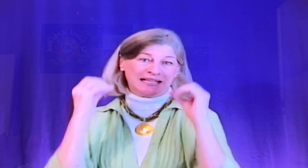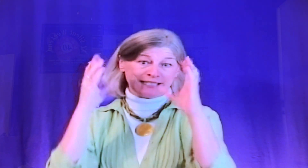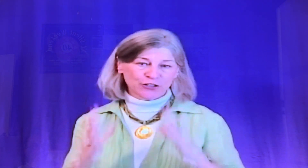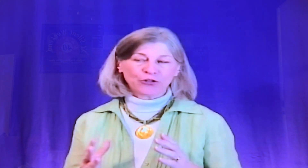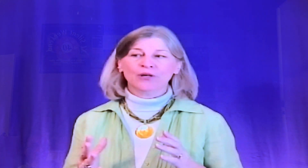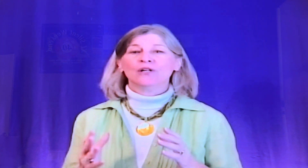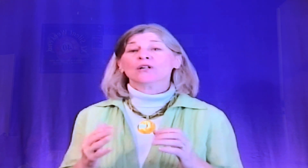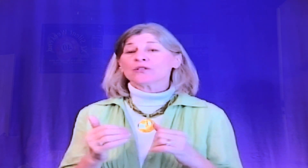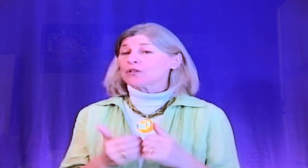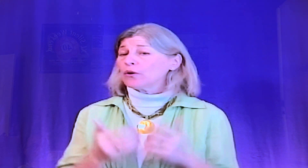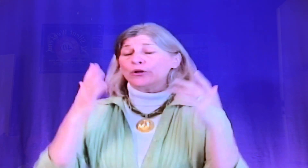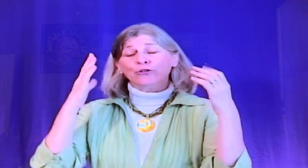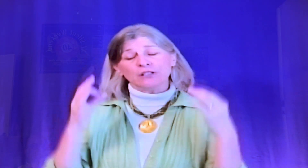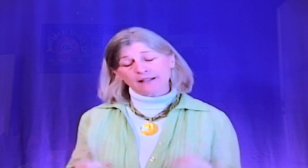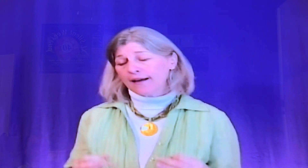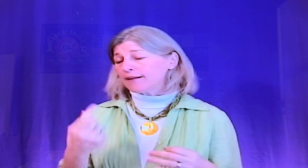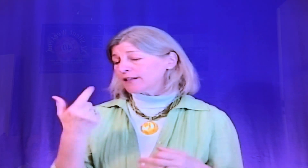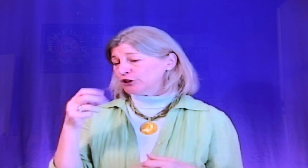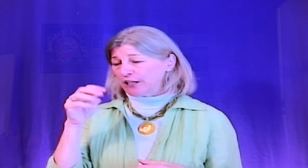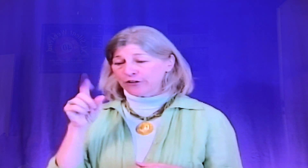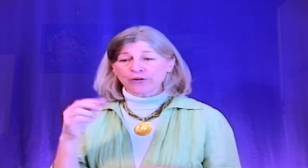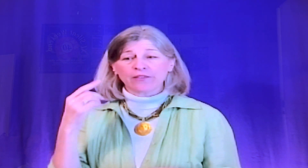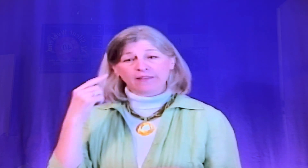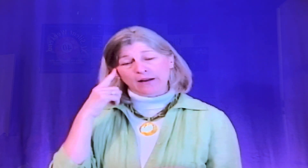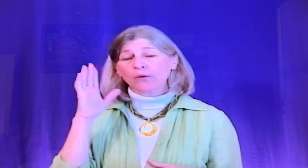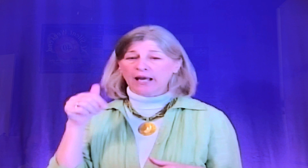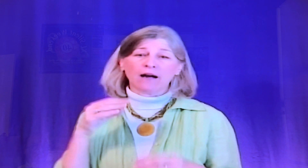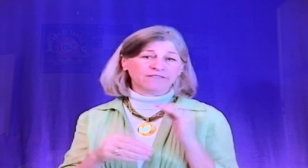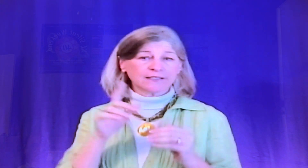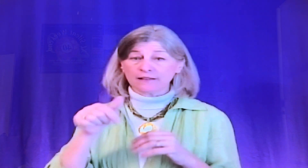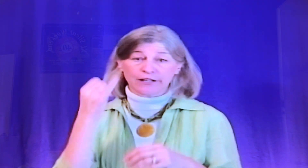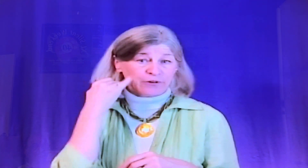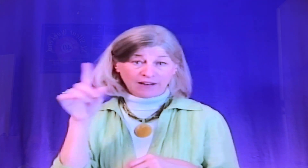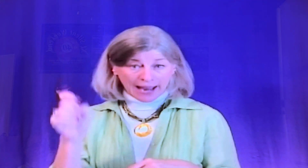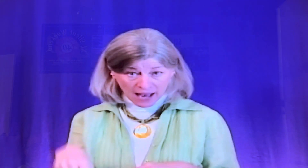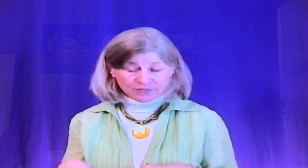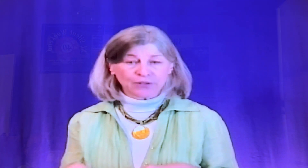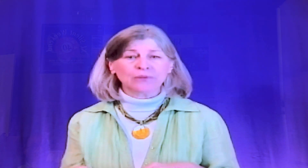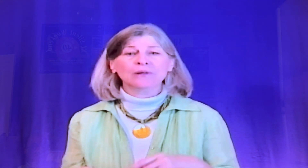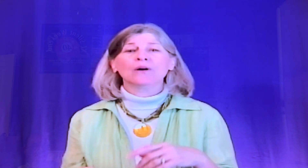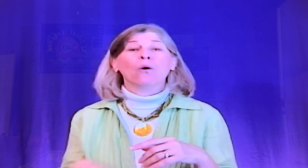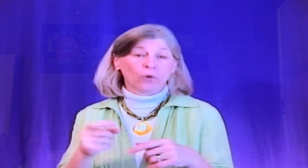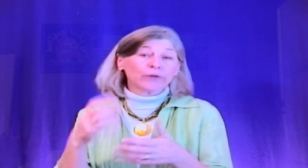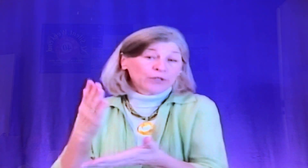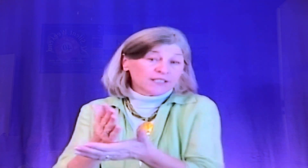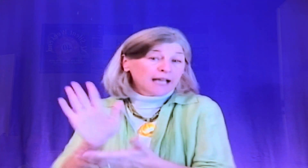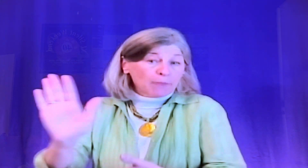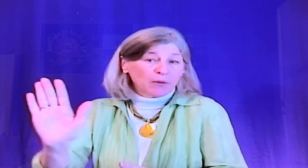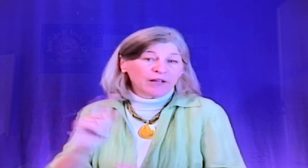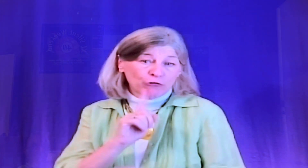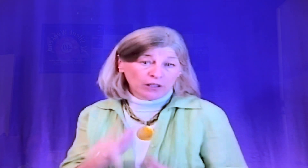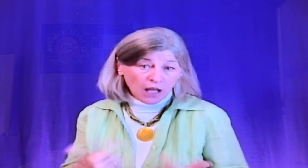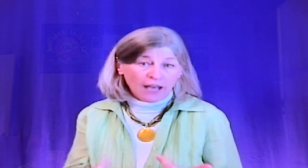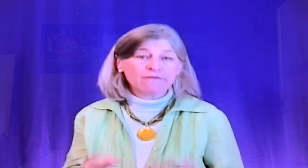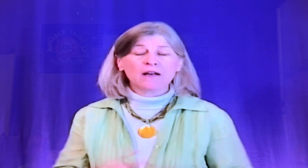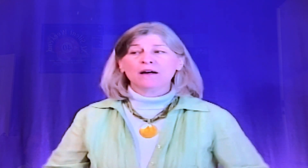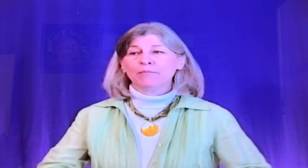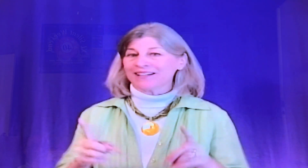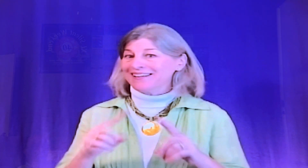teacher. So you decide on a gender and think, okay, I'll fix it later if I have to. or you could stop them in real life, but on a